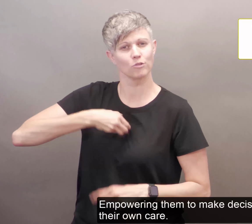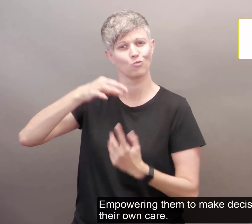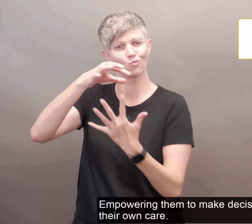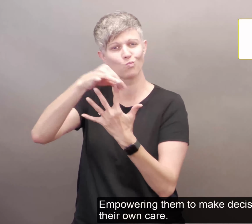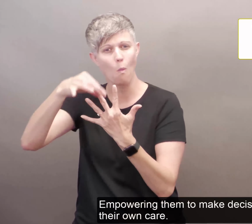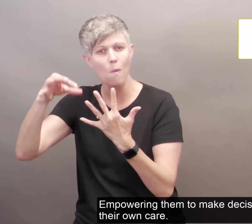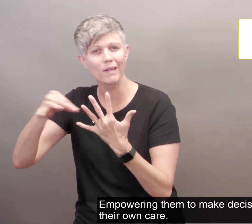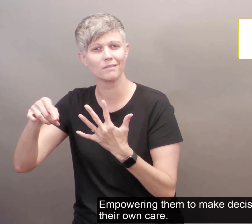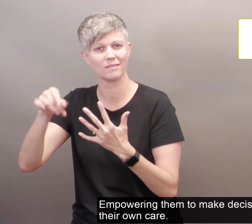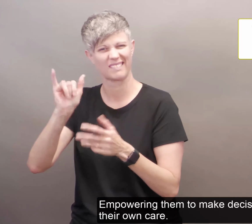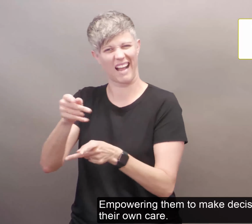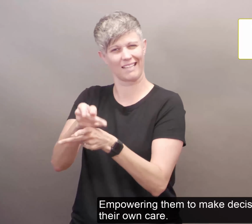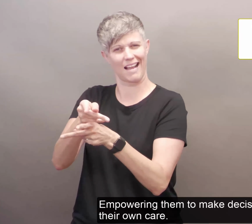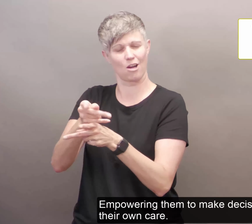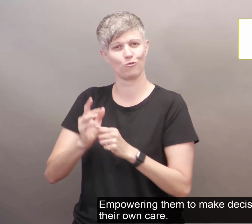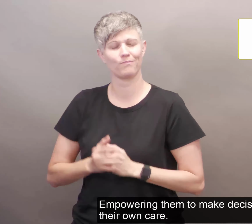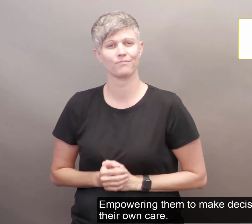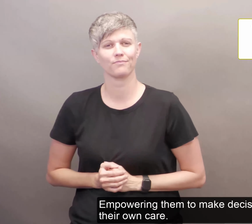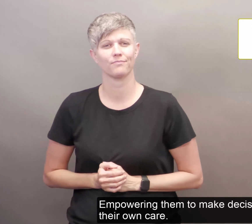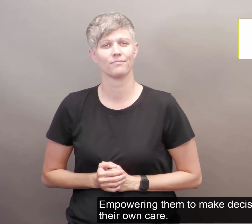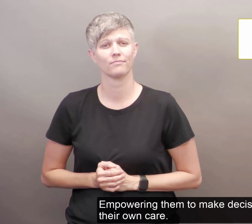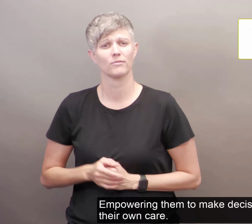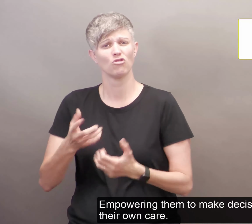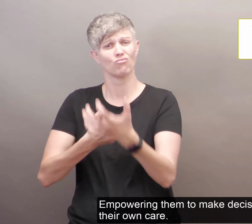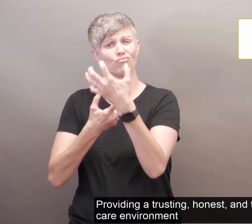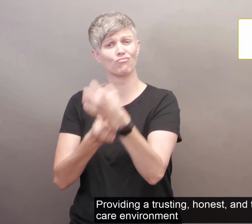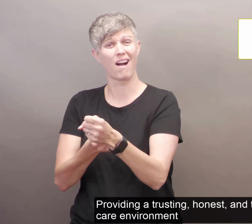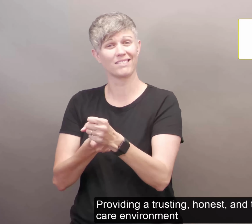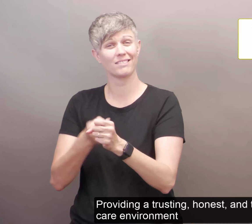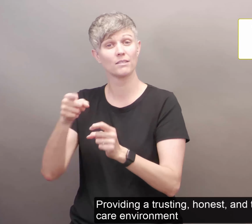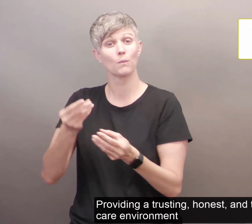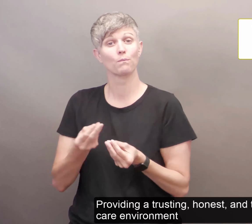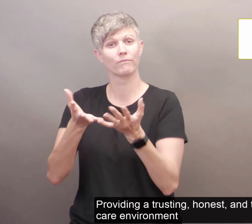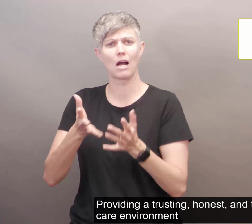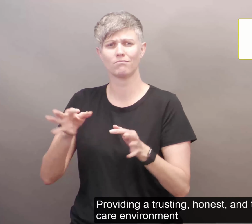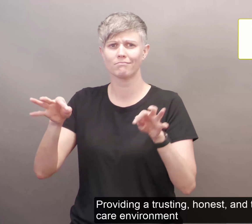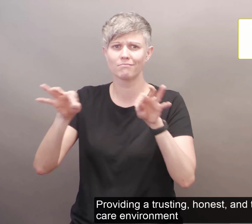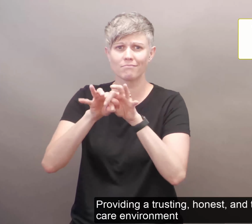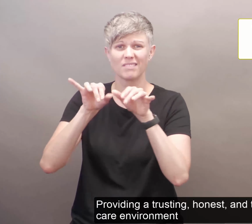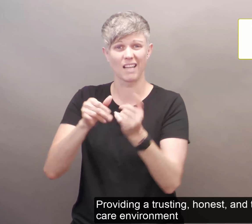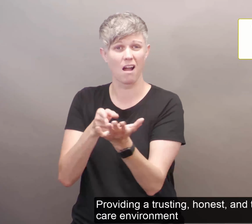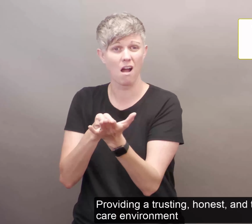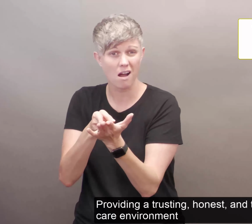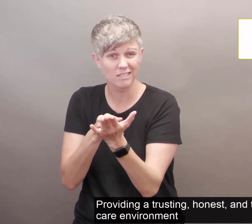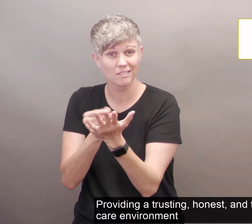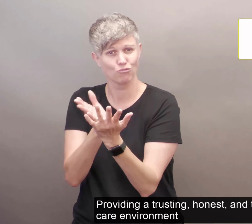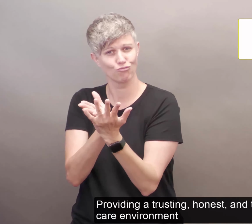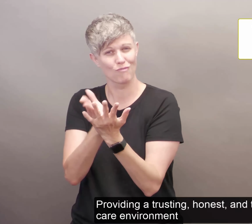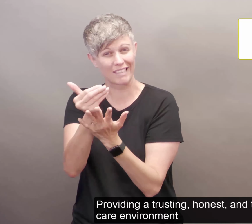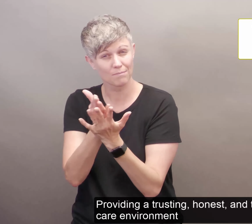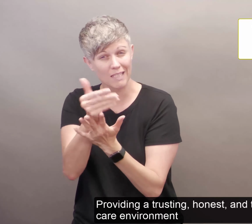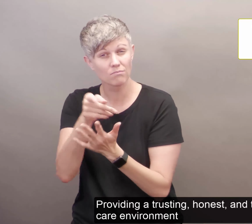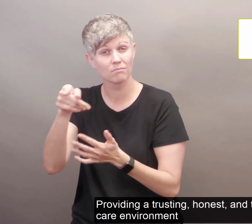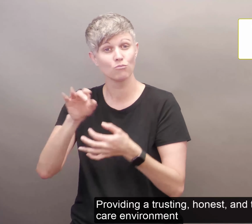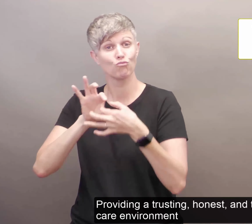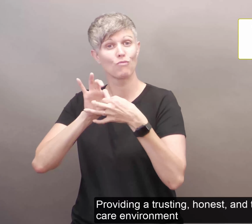empowering them to make decisions about their own care. Providing a trusting, honest, and transparent care environment will